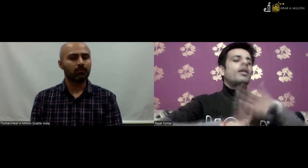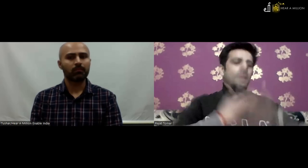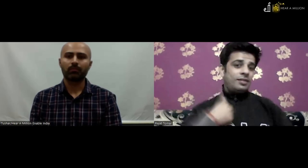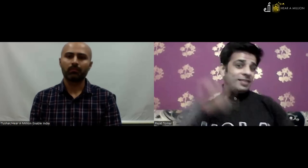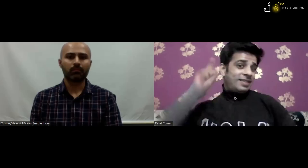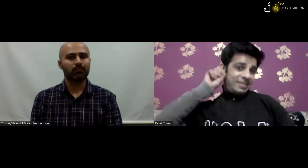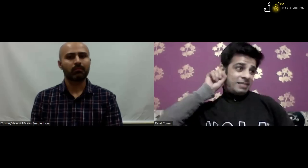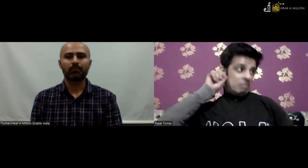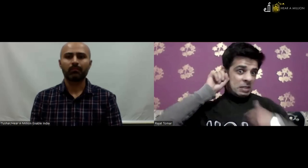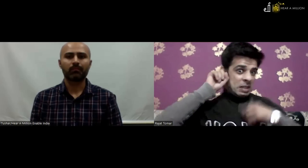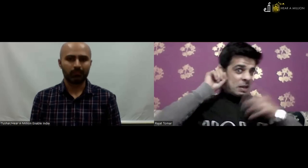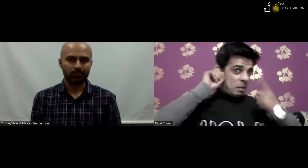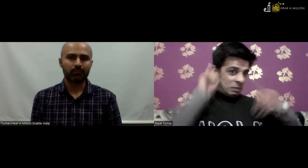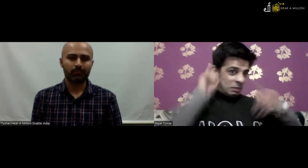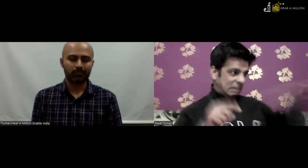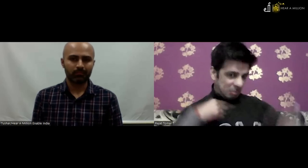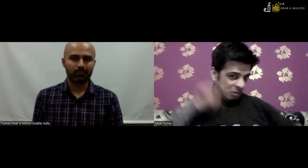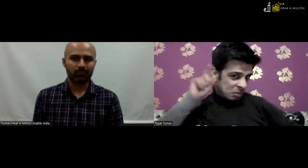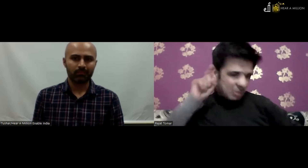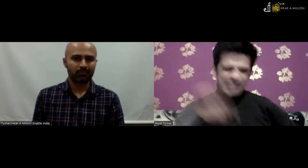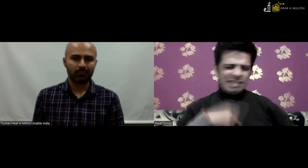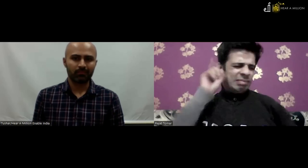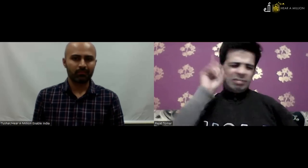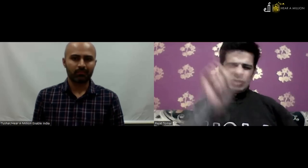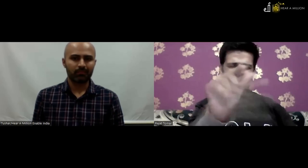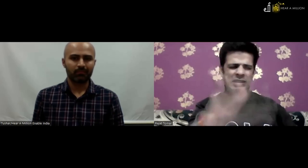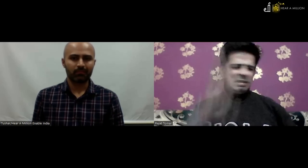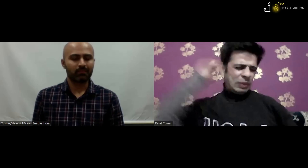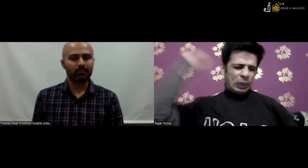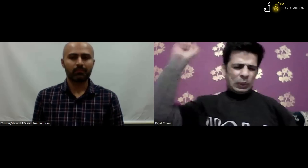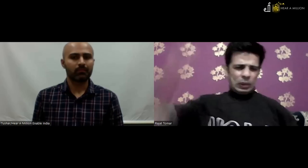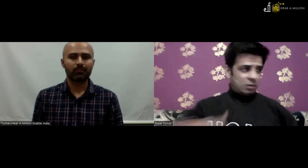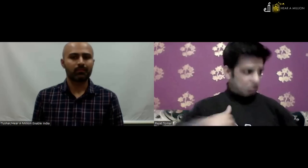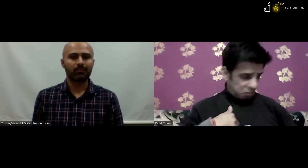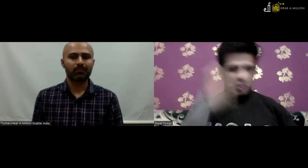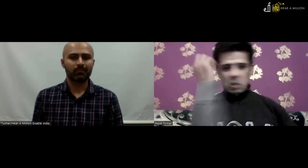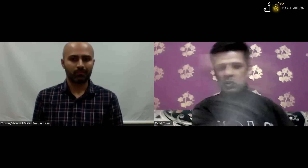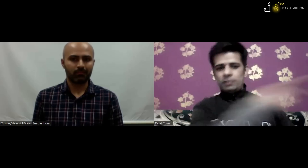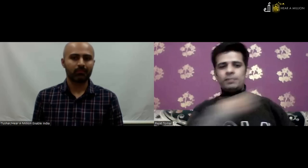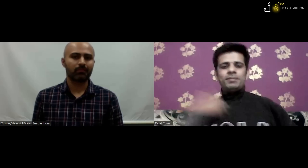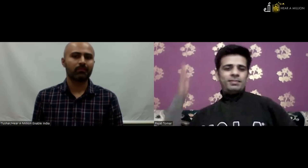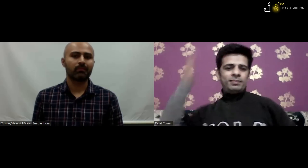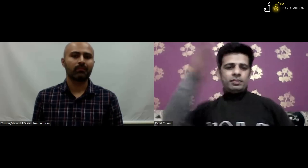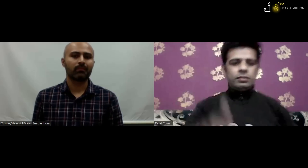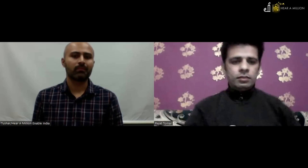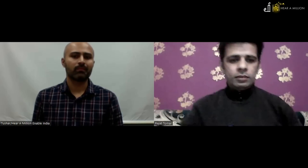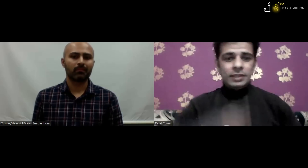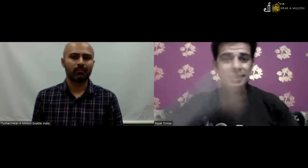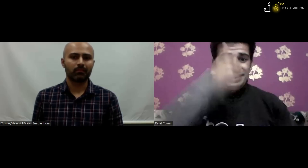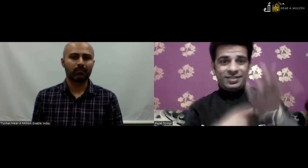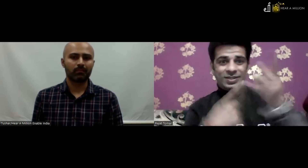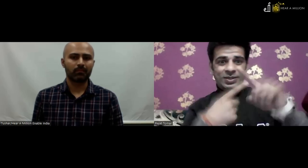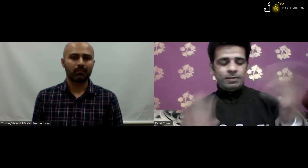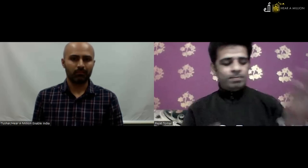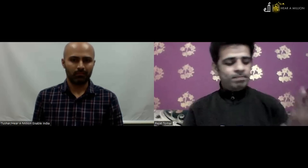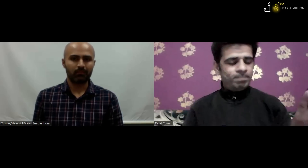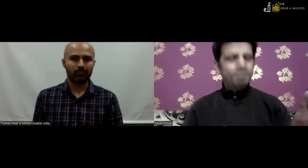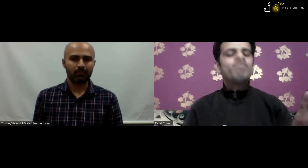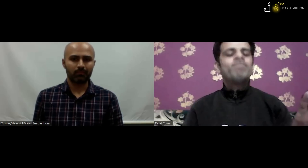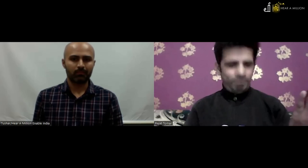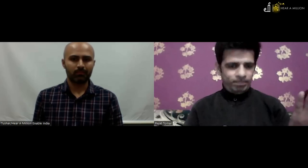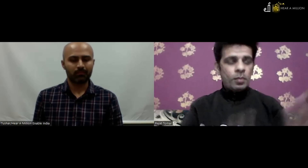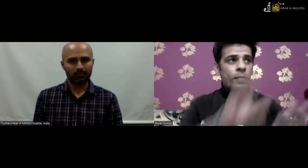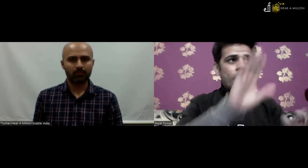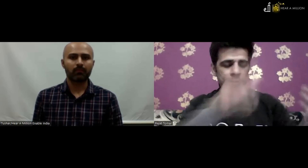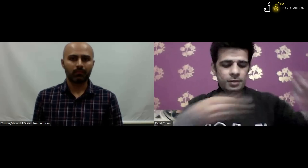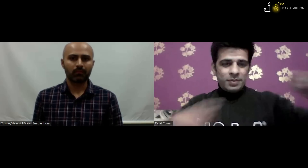the order, then he told me that, yeah, you will get the answer soon. So I asked my mother whether I need to use the hearing aid. My mother told me,